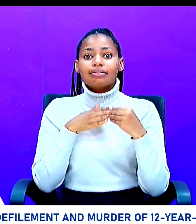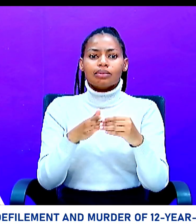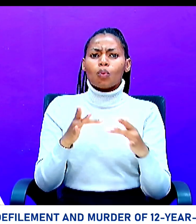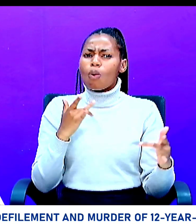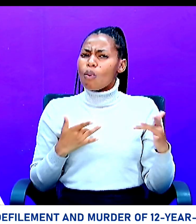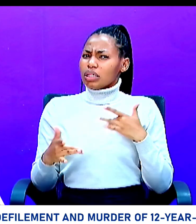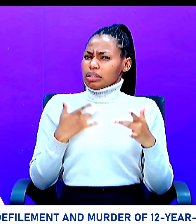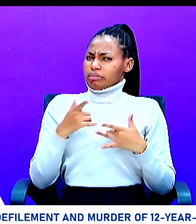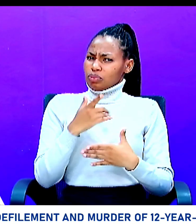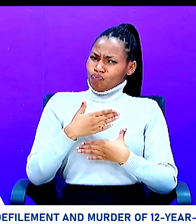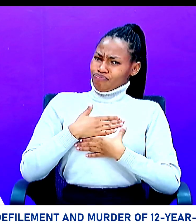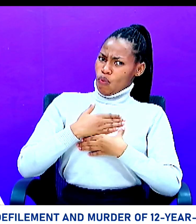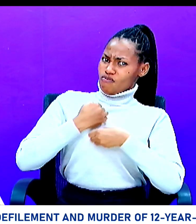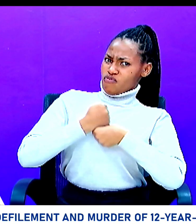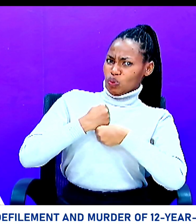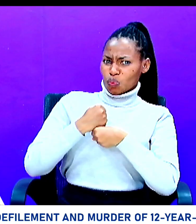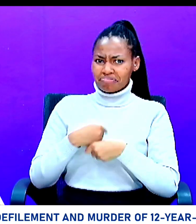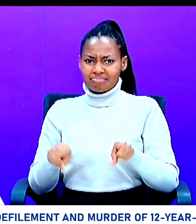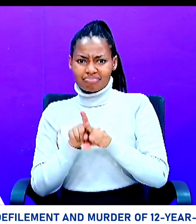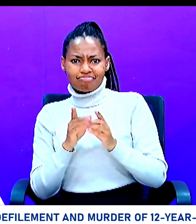are following key leads, expressing confidence